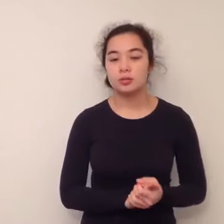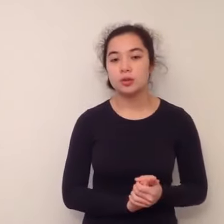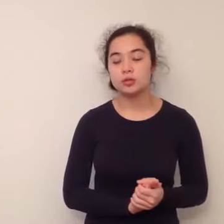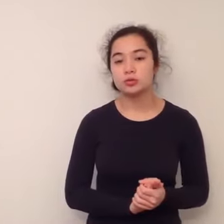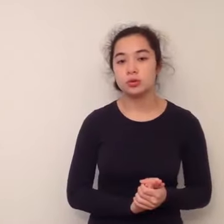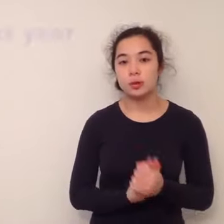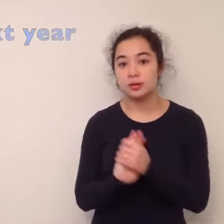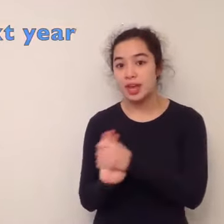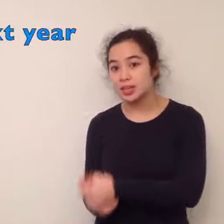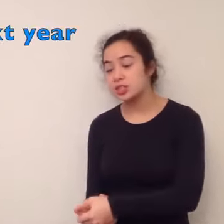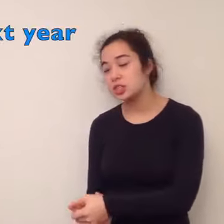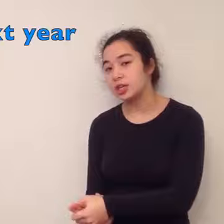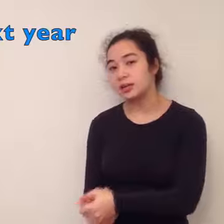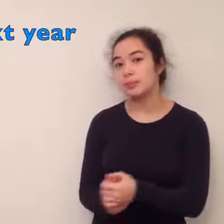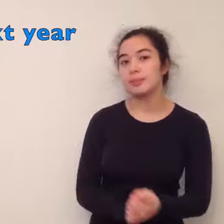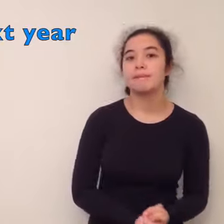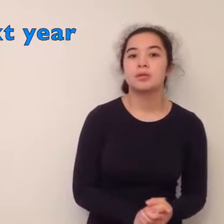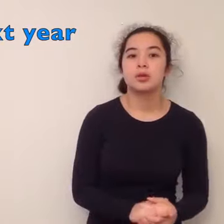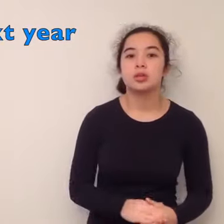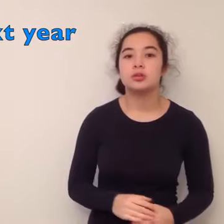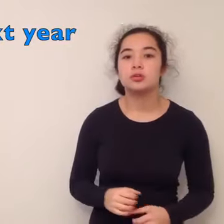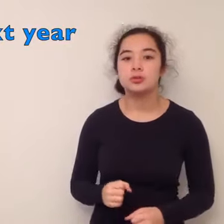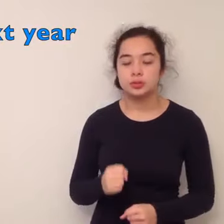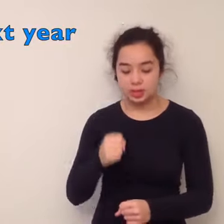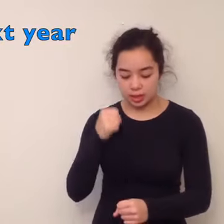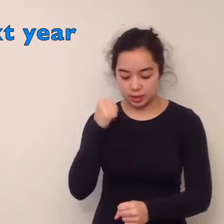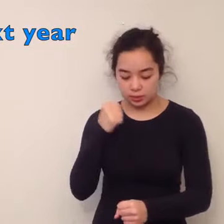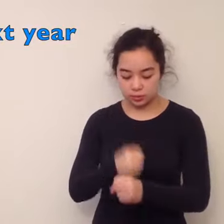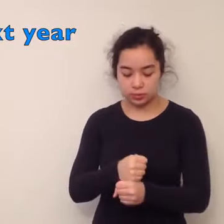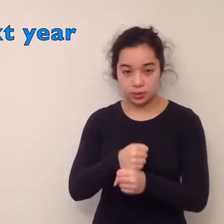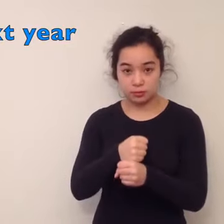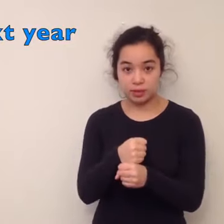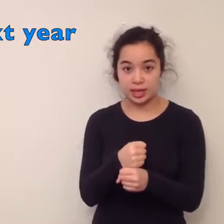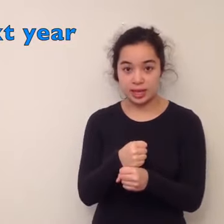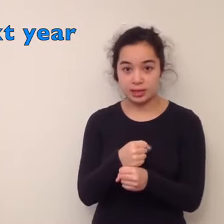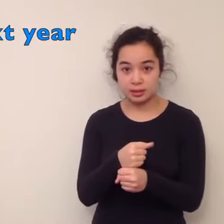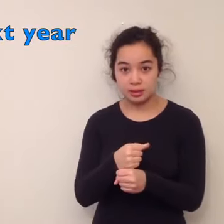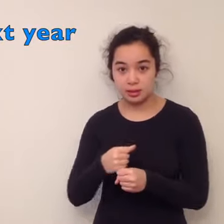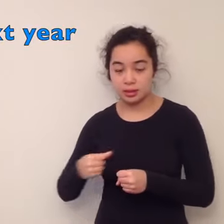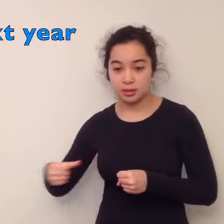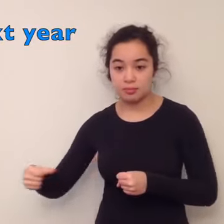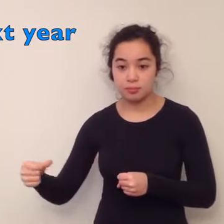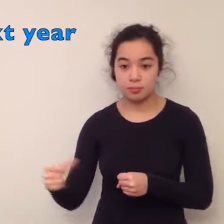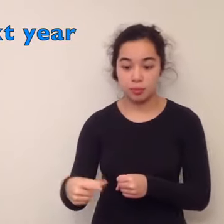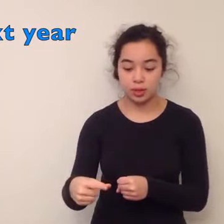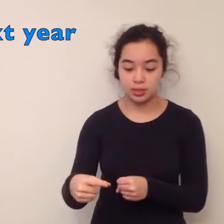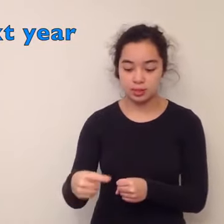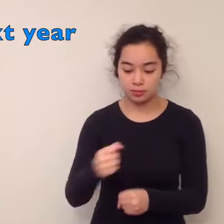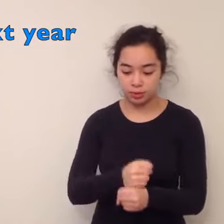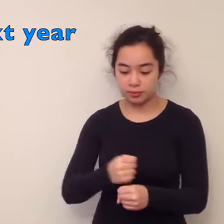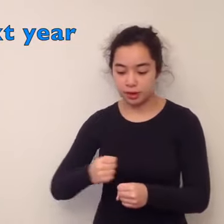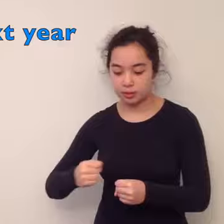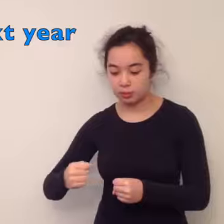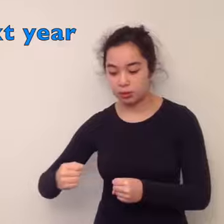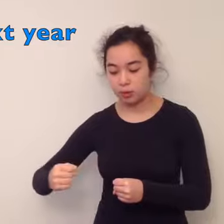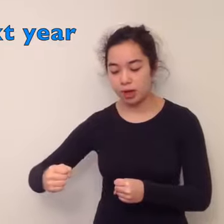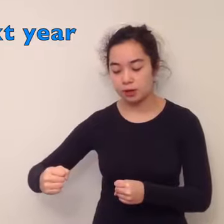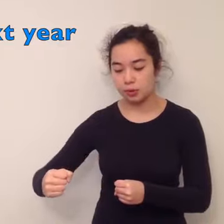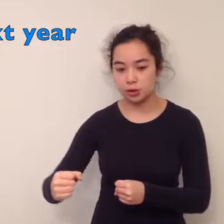then when you're talking about next year, you take your sign for year and then point and bring it round. Bring your right hand round